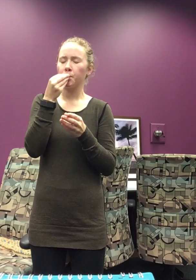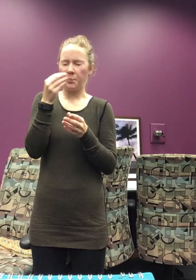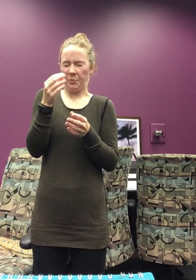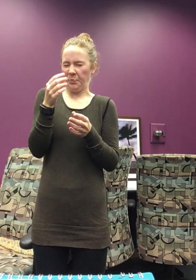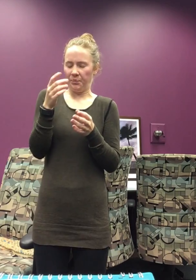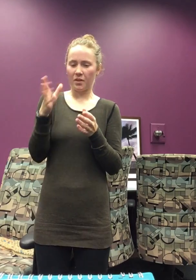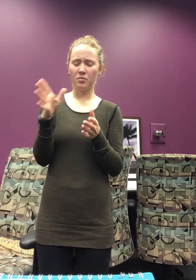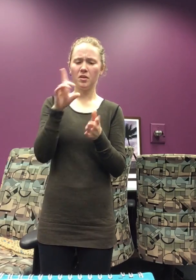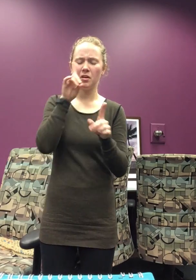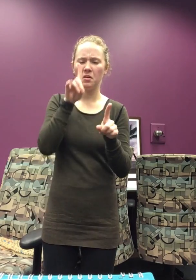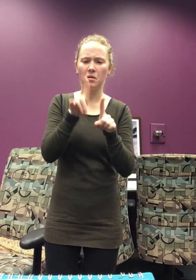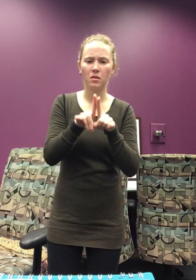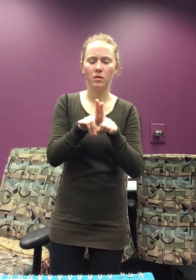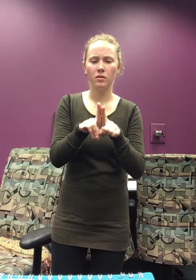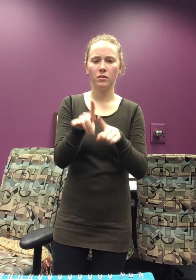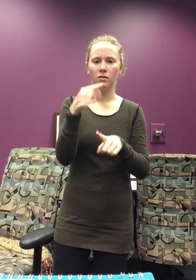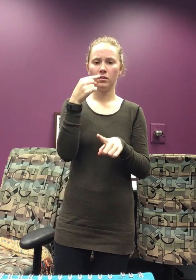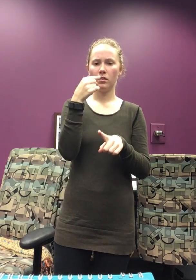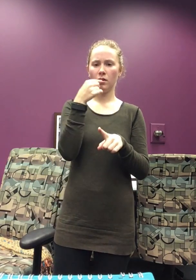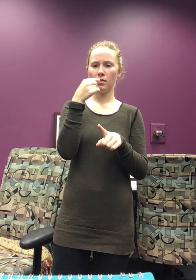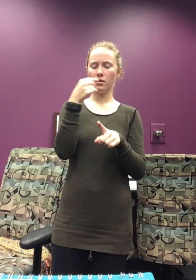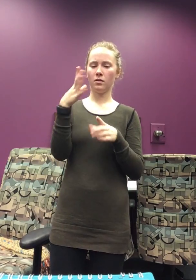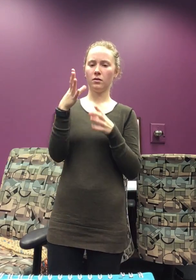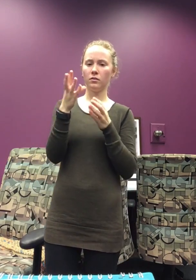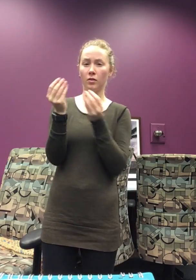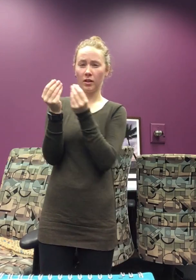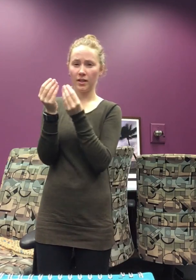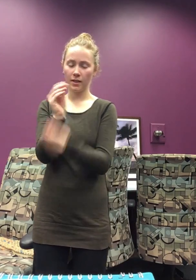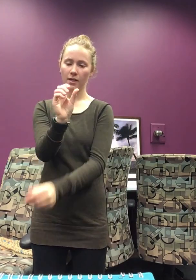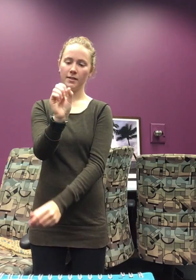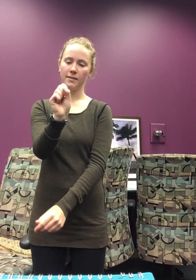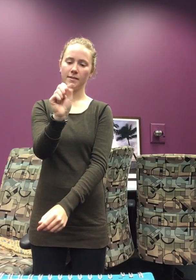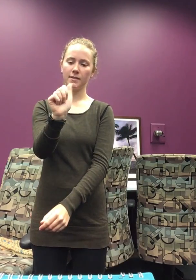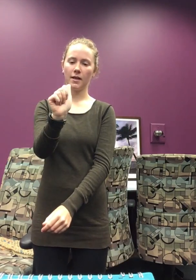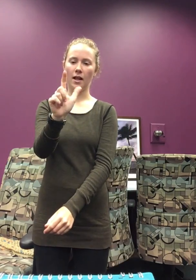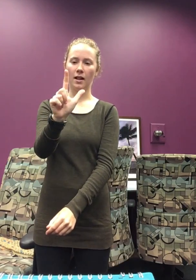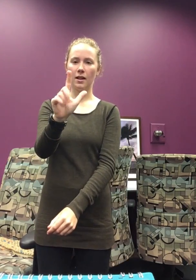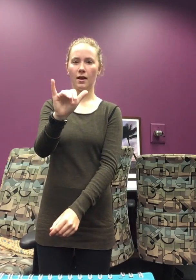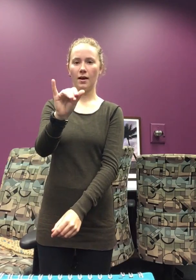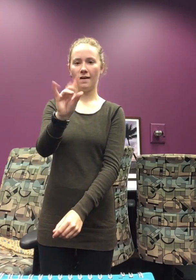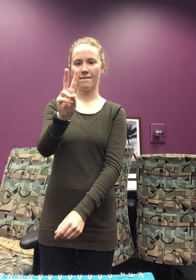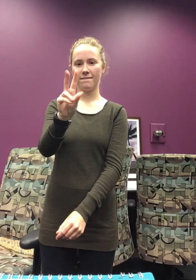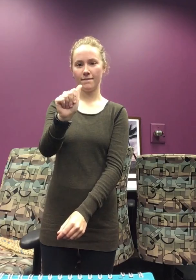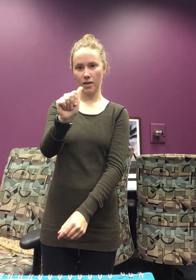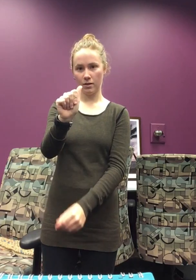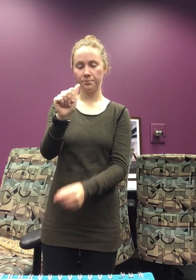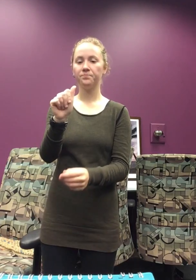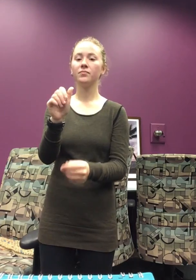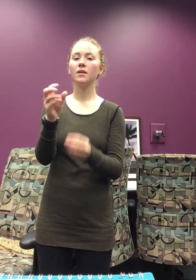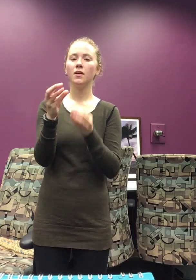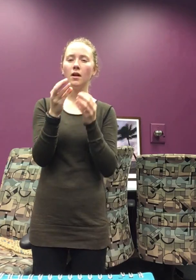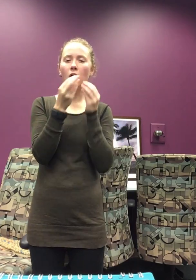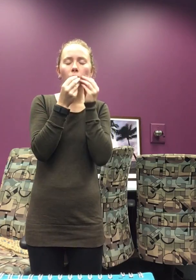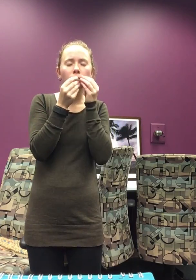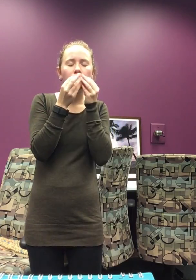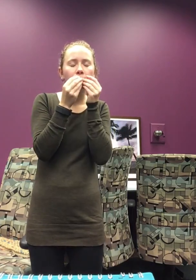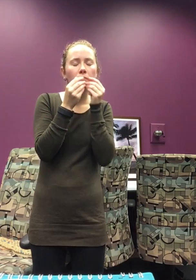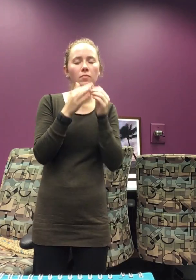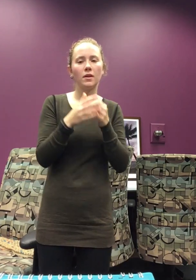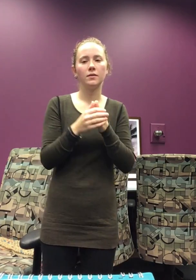mouths saliva was produced. But we talked about where did that come from. When we talked about the lemon and used the